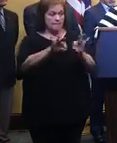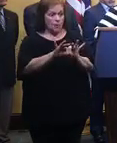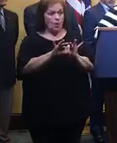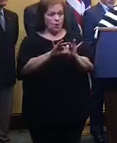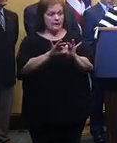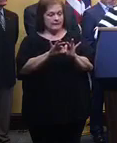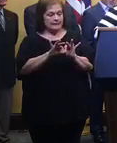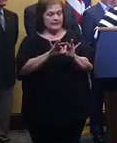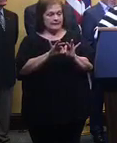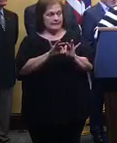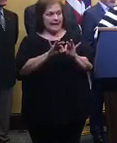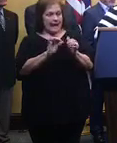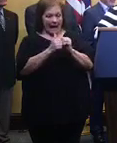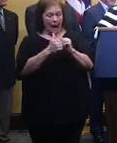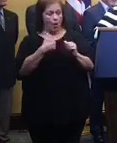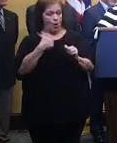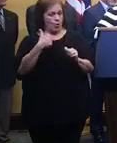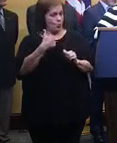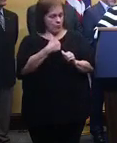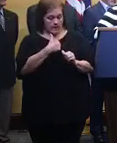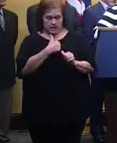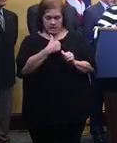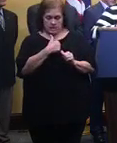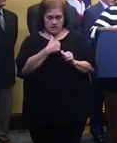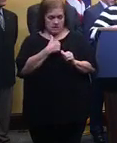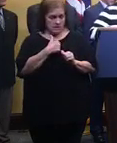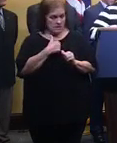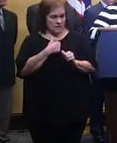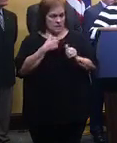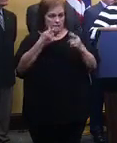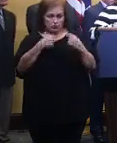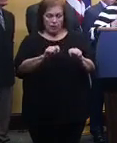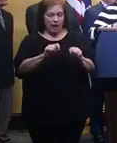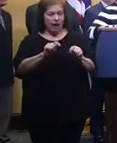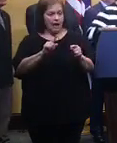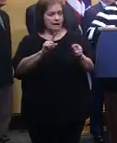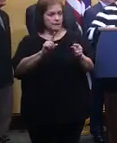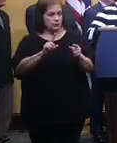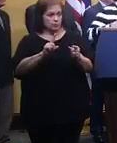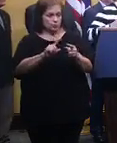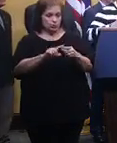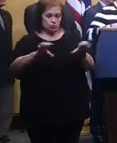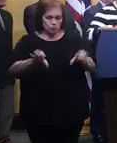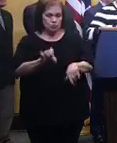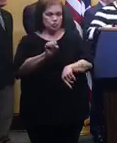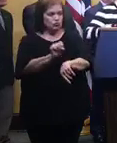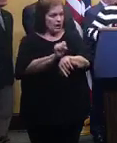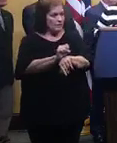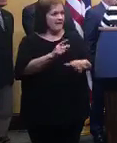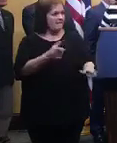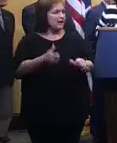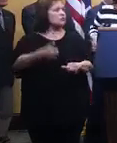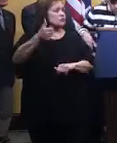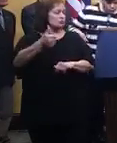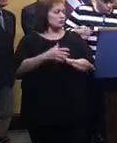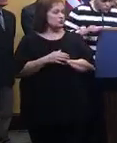have just leaned in to cut out red tape. But I'm going to ask Ramsey to give you more of an answer.